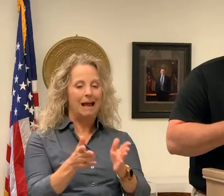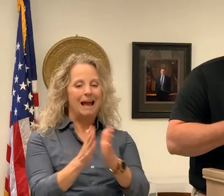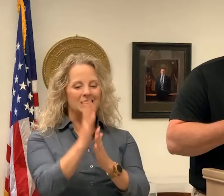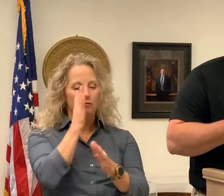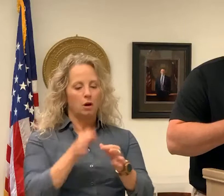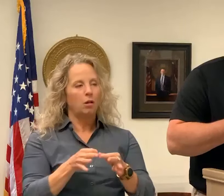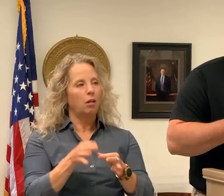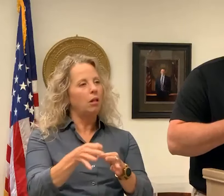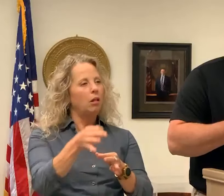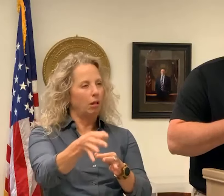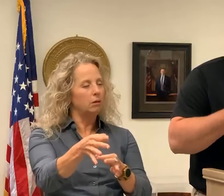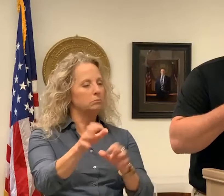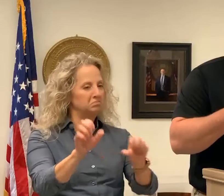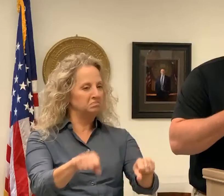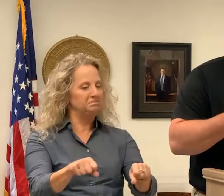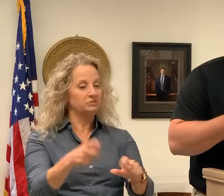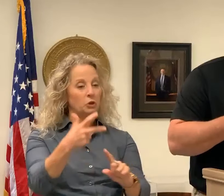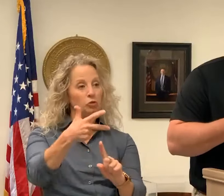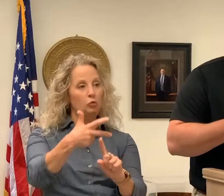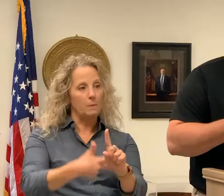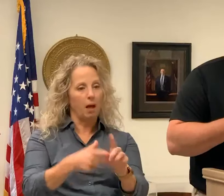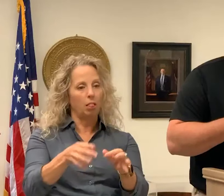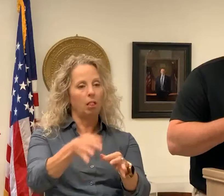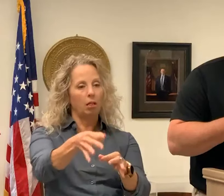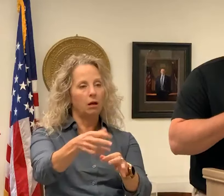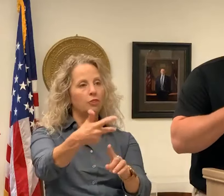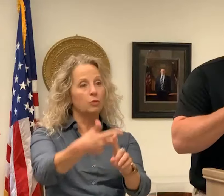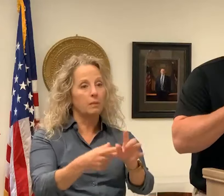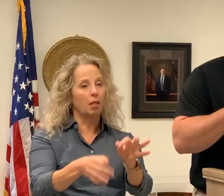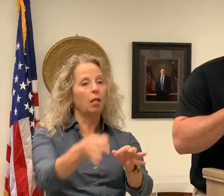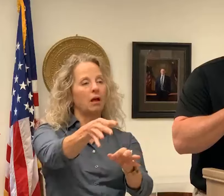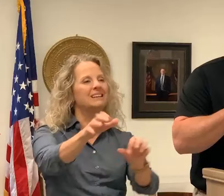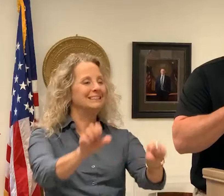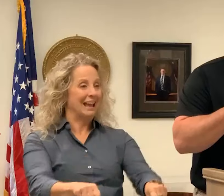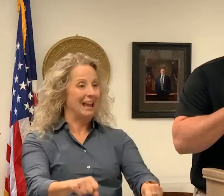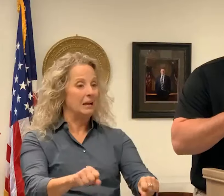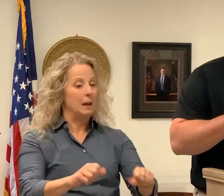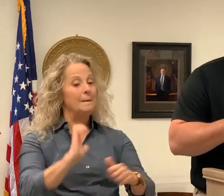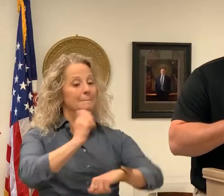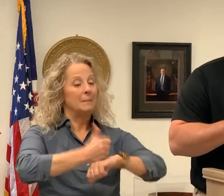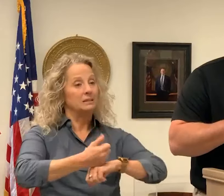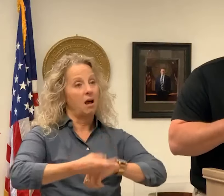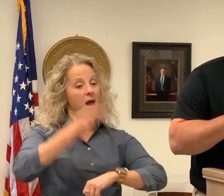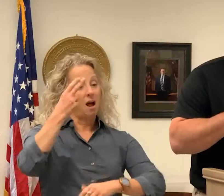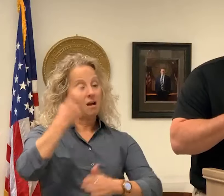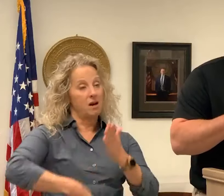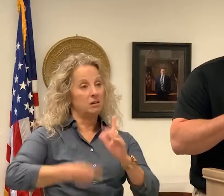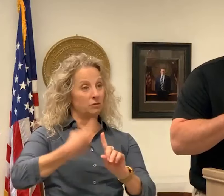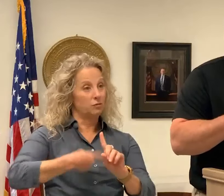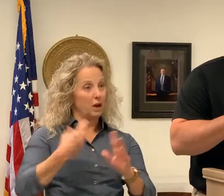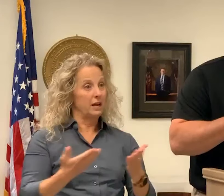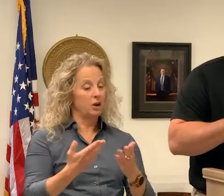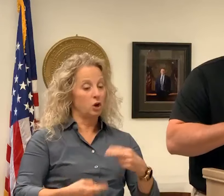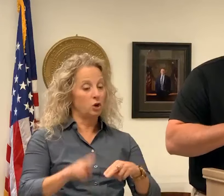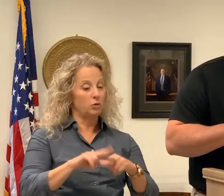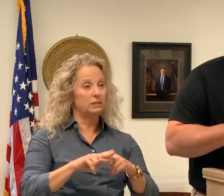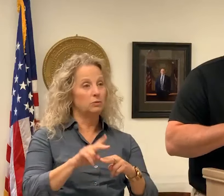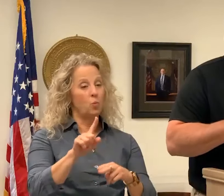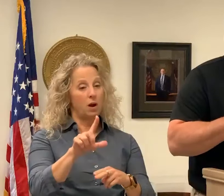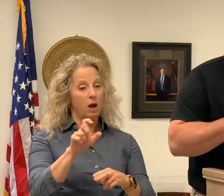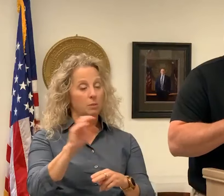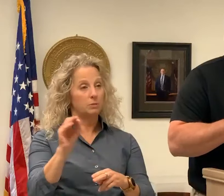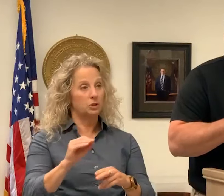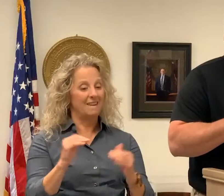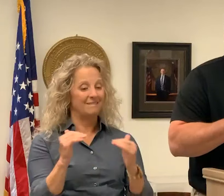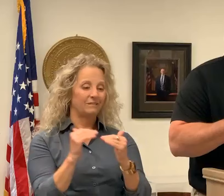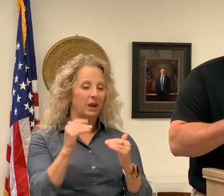for extensions in 3 month increments. And what we did is, based on the high cost of rent here, we increased it from 100%